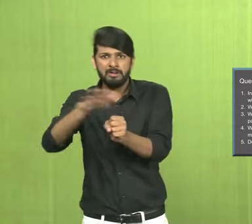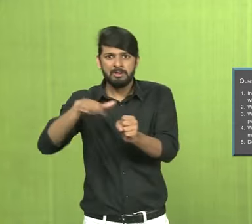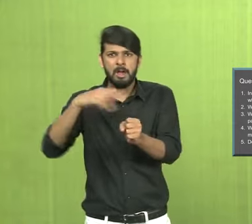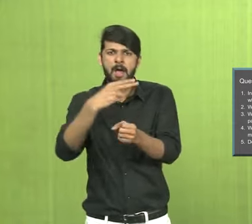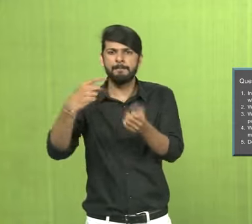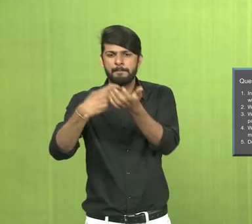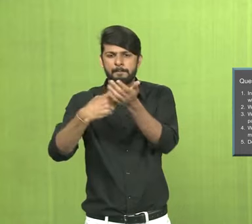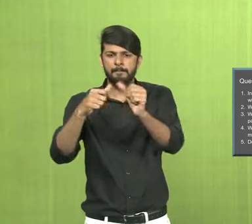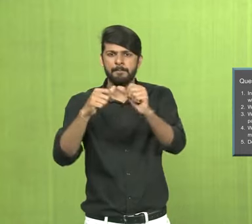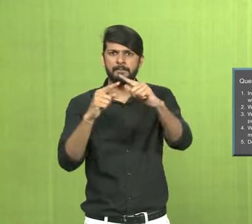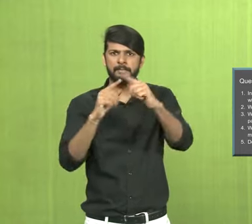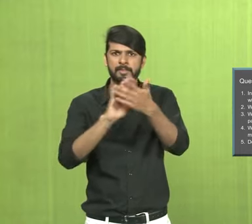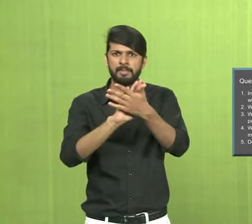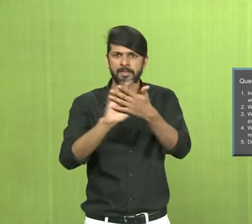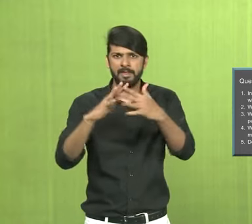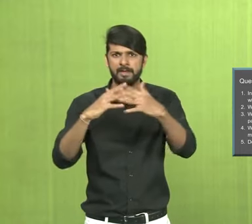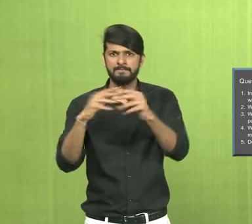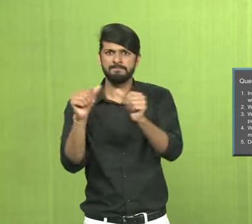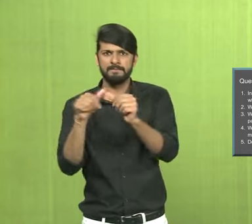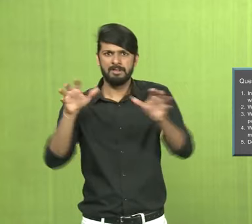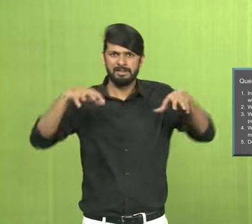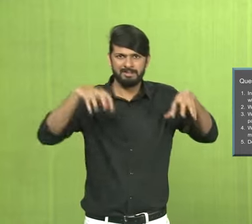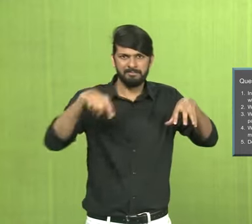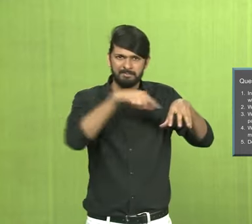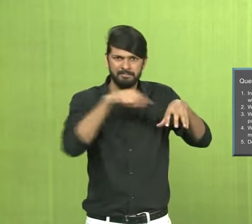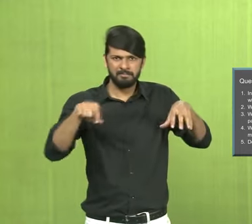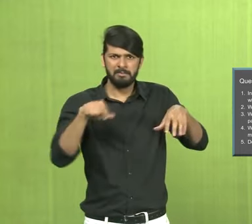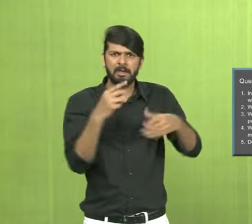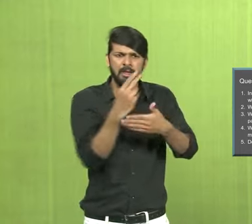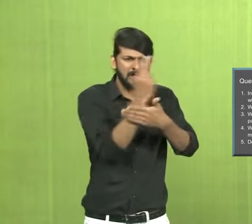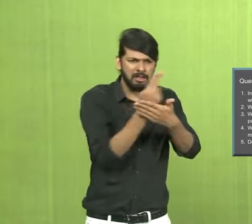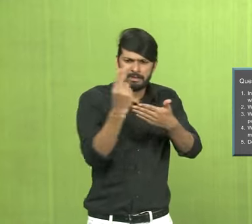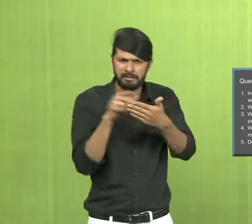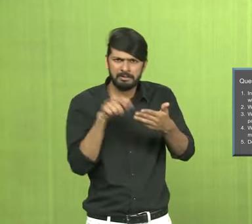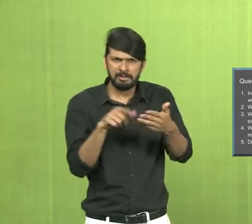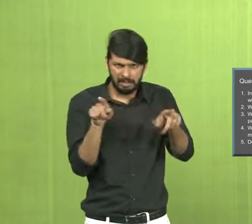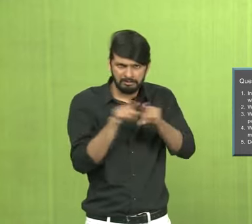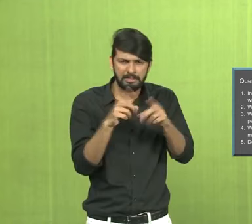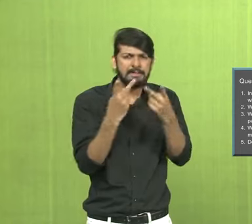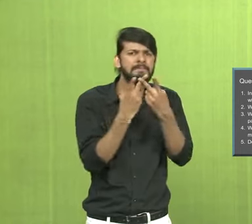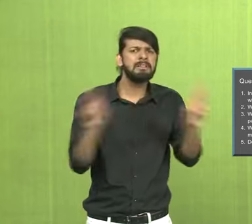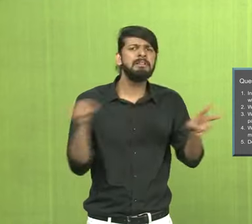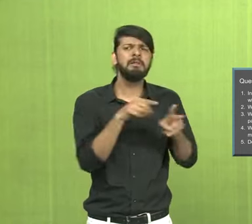paintings, the Pithora paintings, and the Rathwa community Pithora paintings? So, the Bhil community from Madhya Pradesh and Rathwa community from